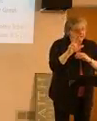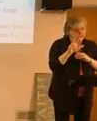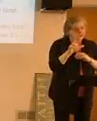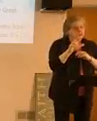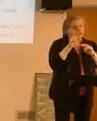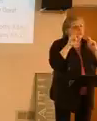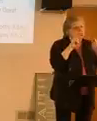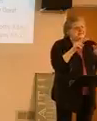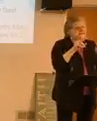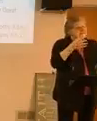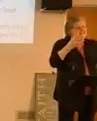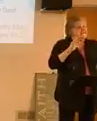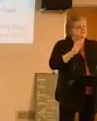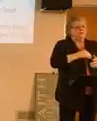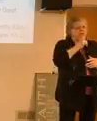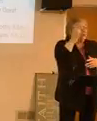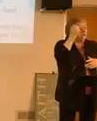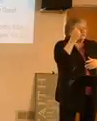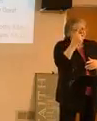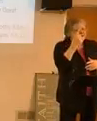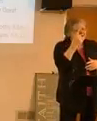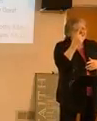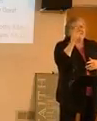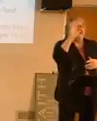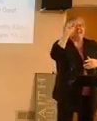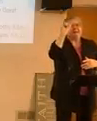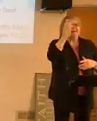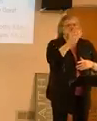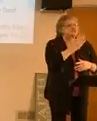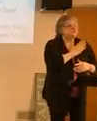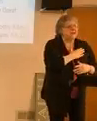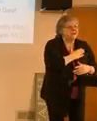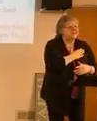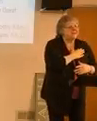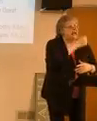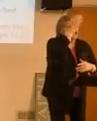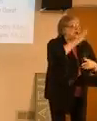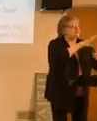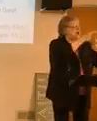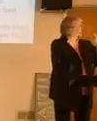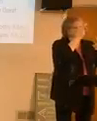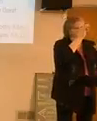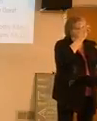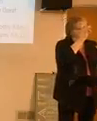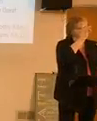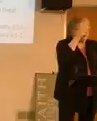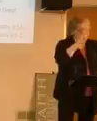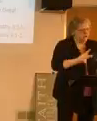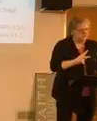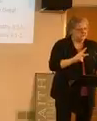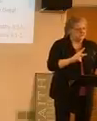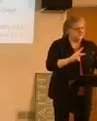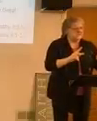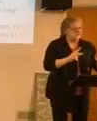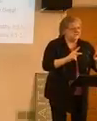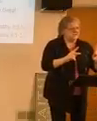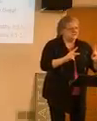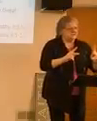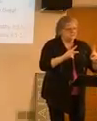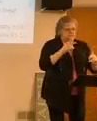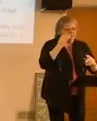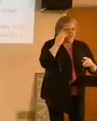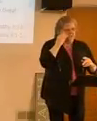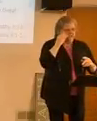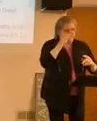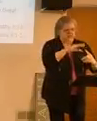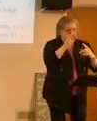the mystery of grace, how God chose someone so unlikely to